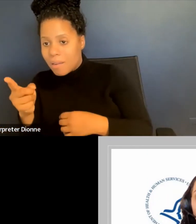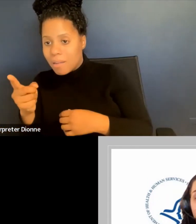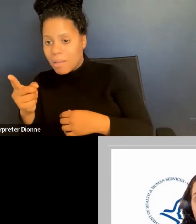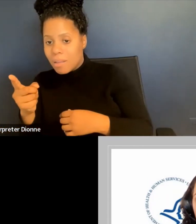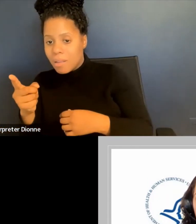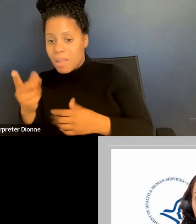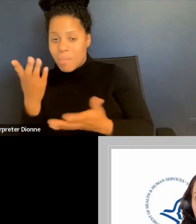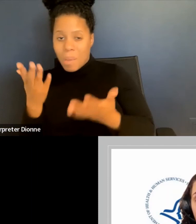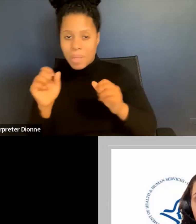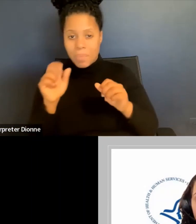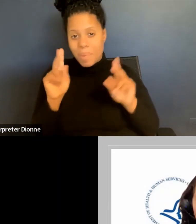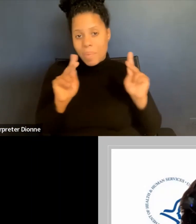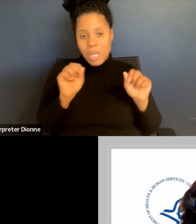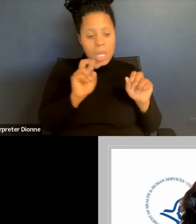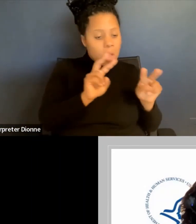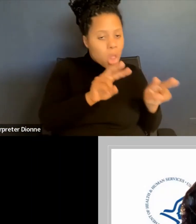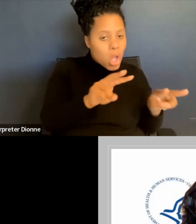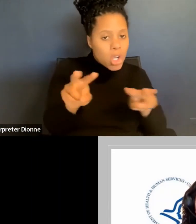health center in their area.